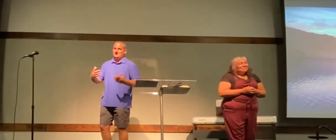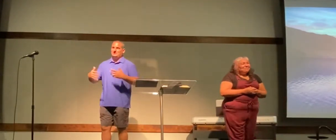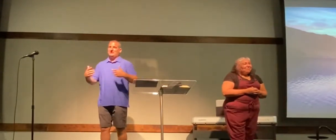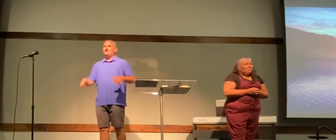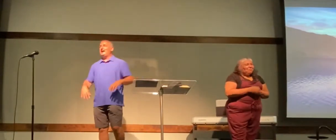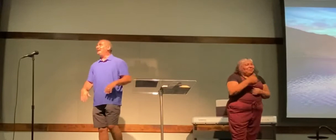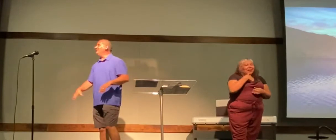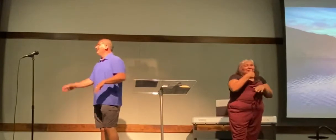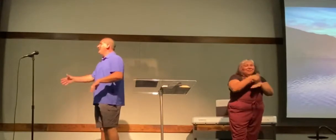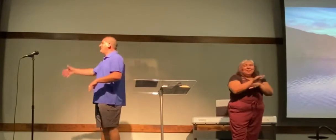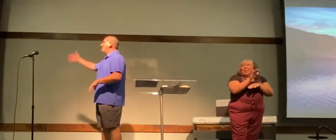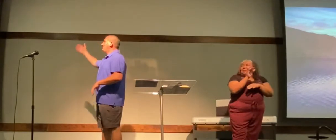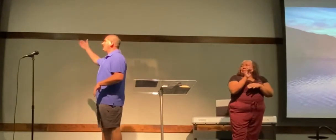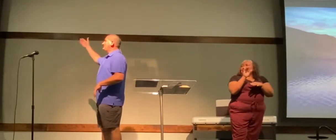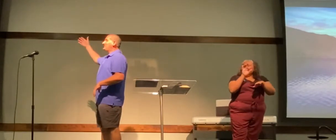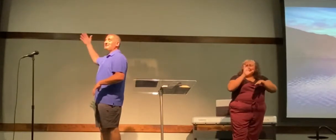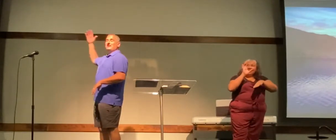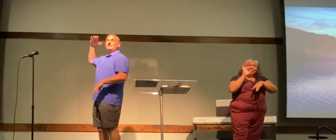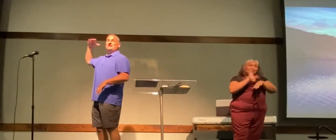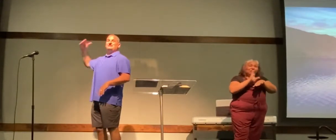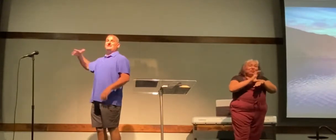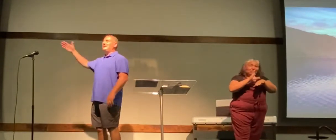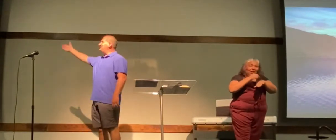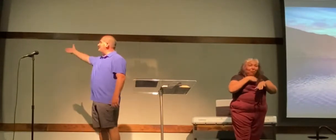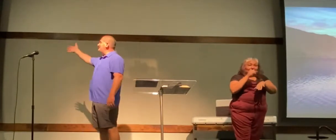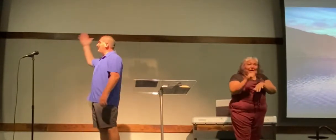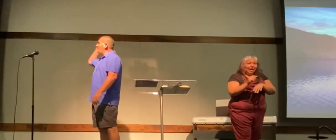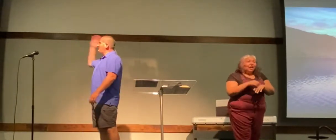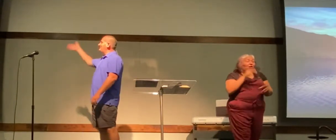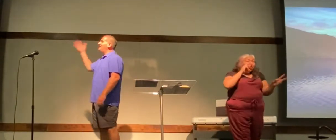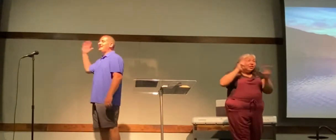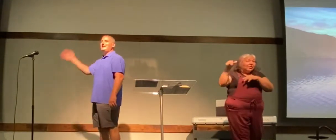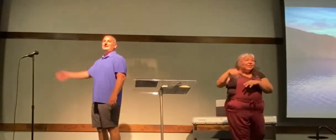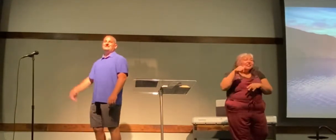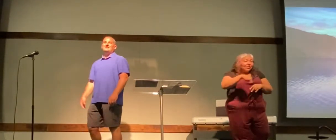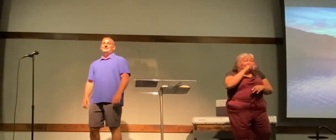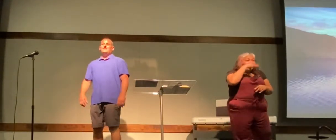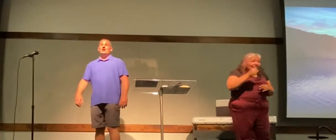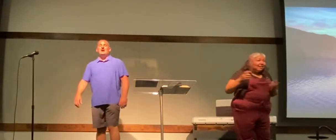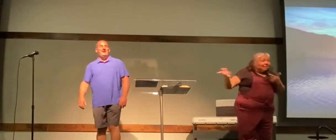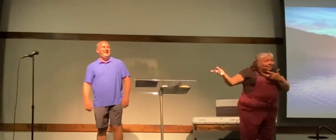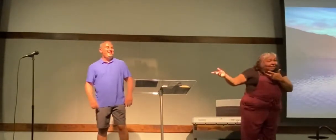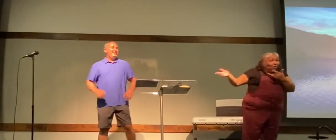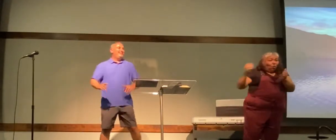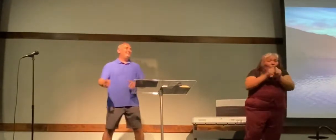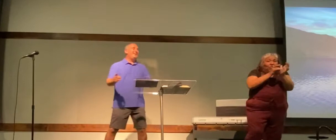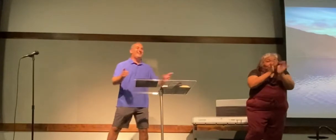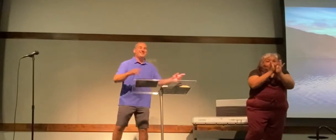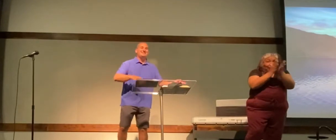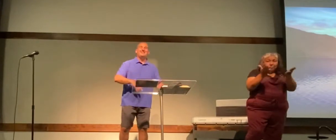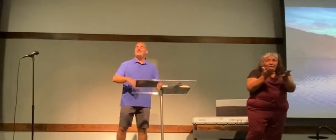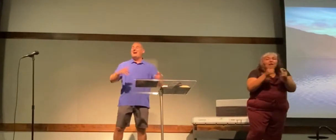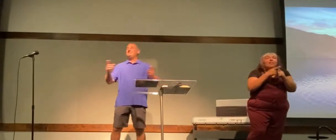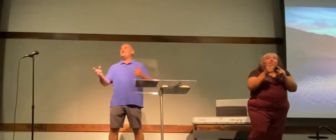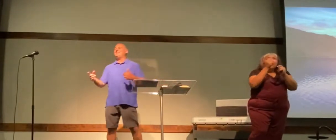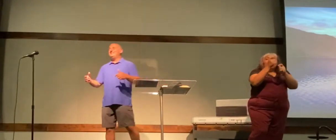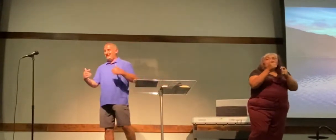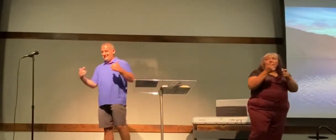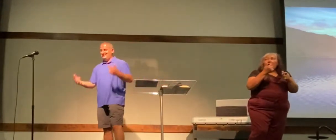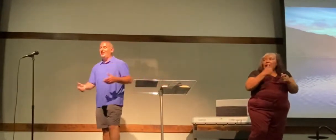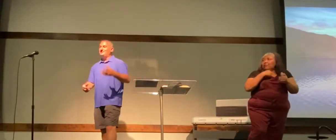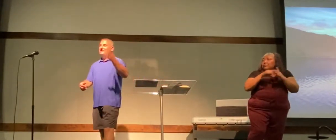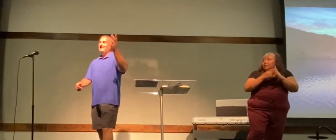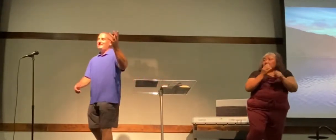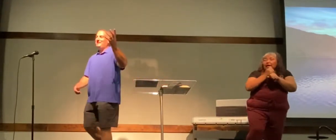at the church I was at. And I put it up on the screen so everybody could see. It's like, check this out, man. These are the kids. And then all of a sudden, I was starting to